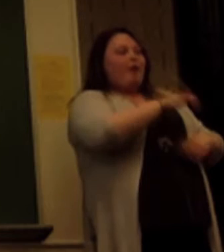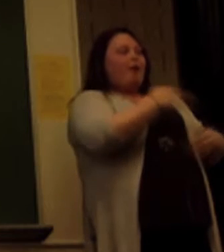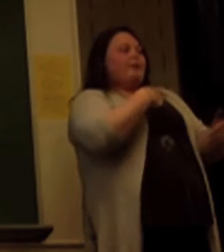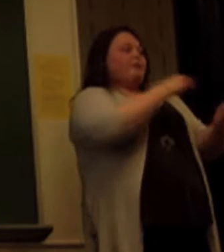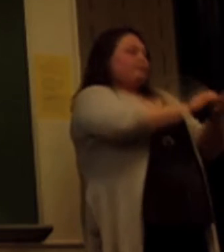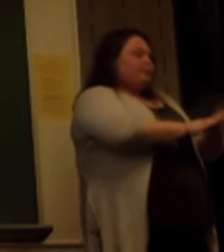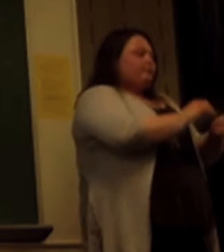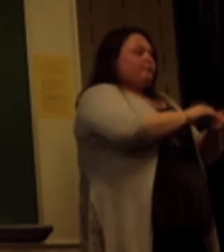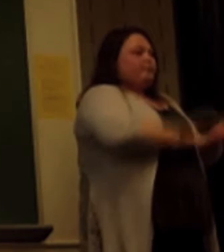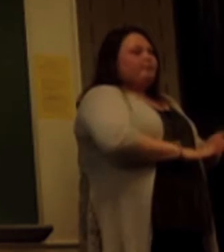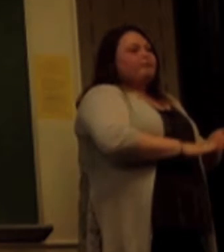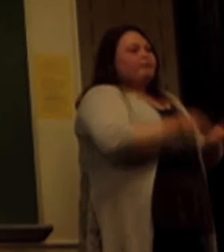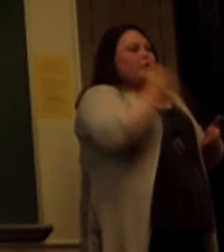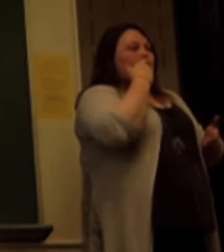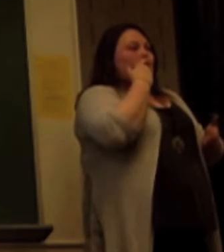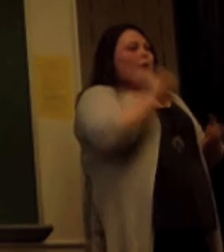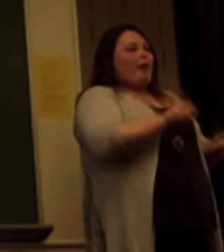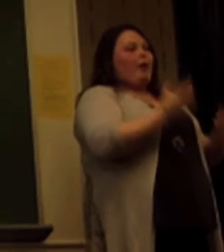how far you were going.